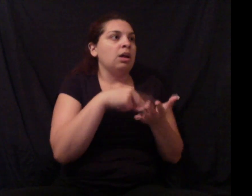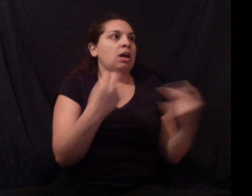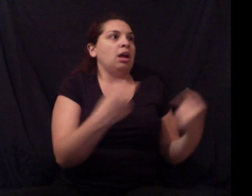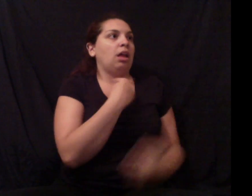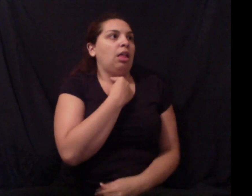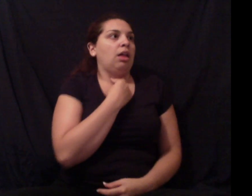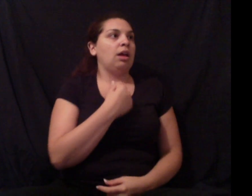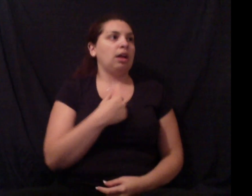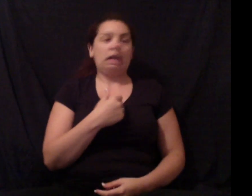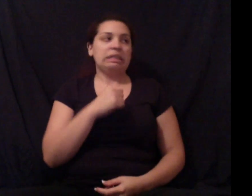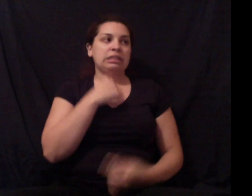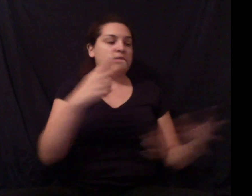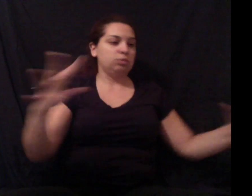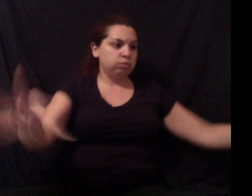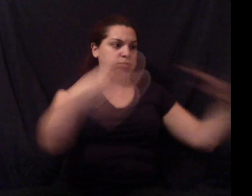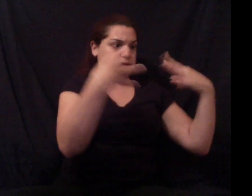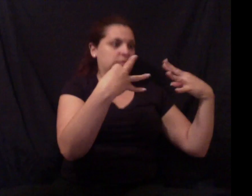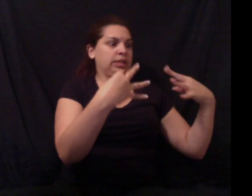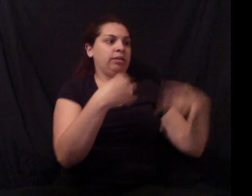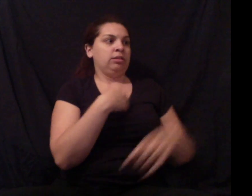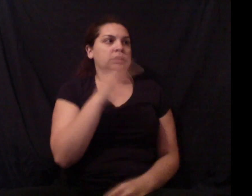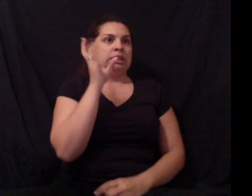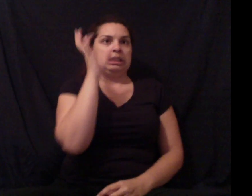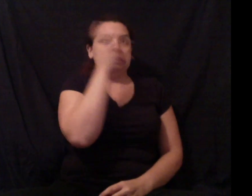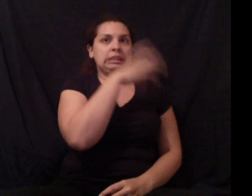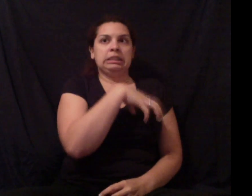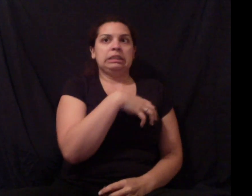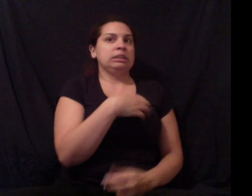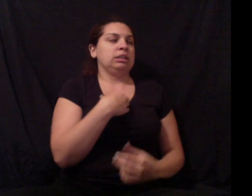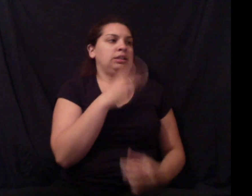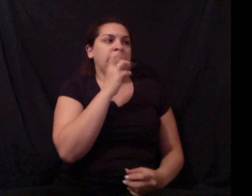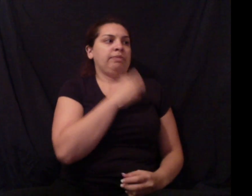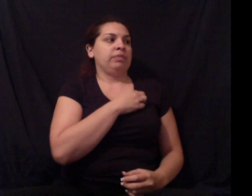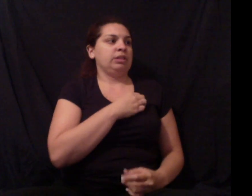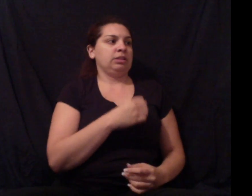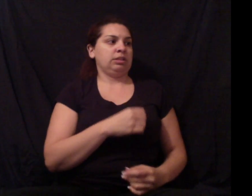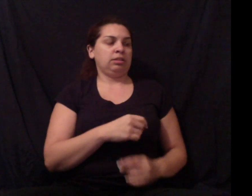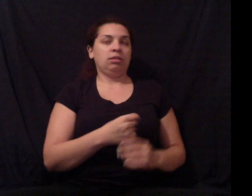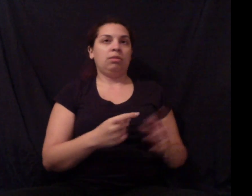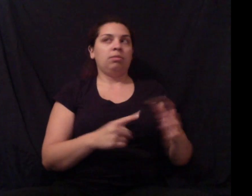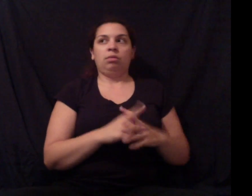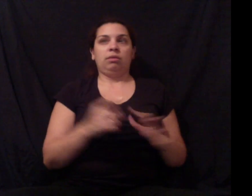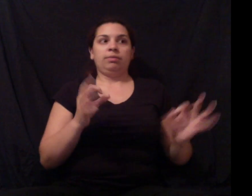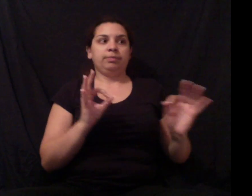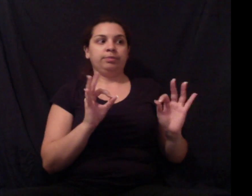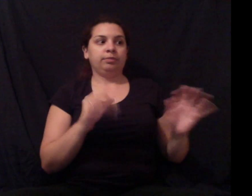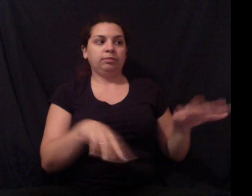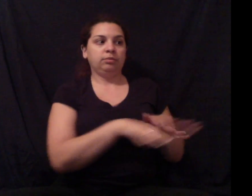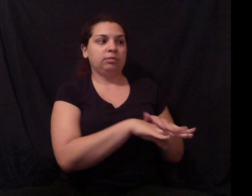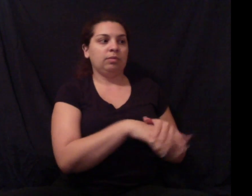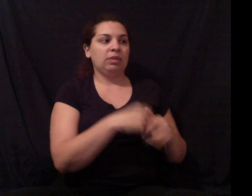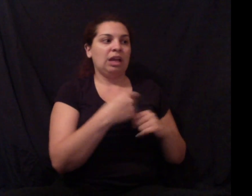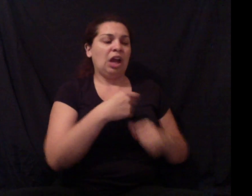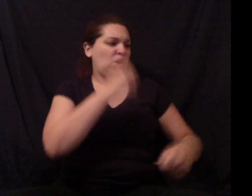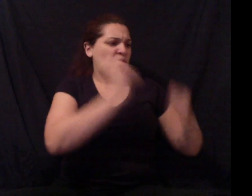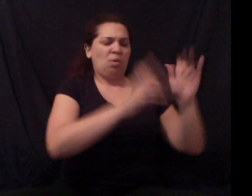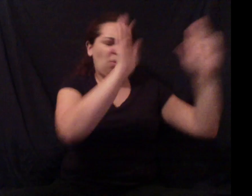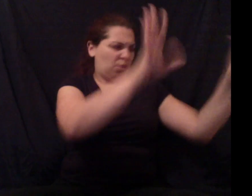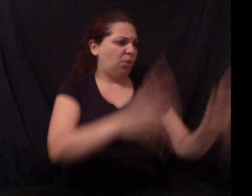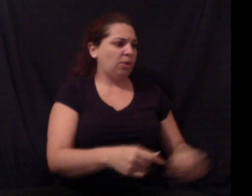on stage. It always made me feel really strange and totally out of place. But drums were great because I was behind everyone.